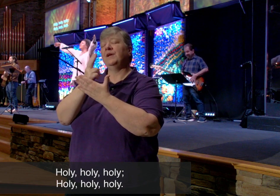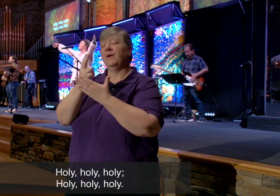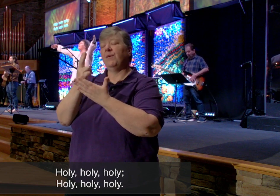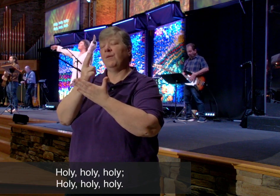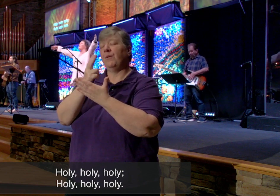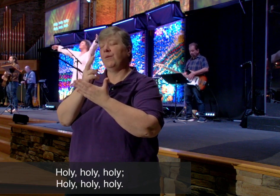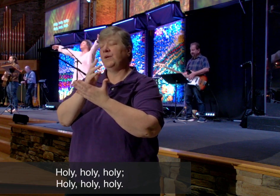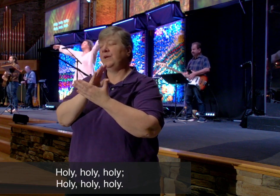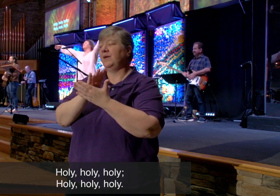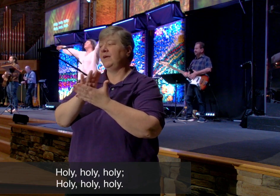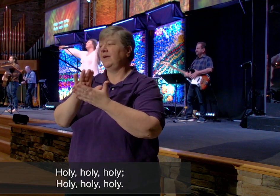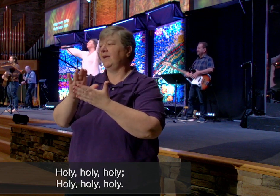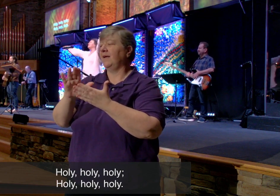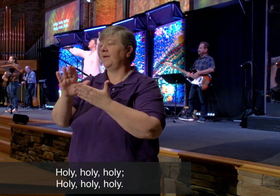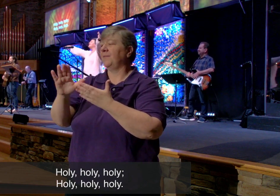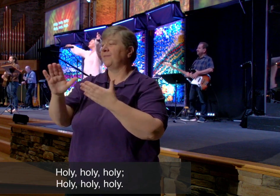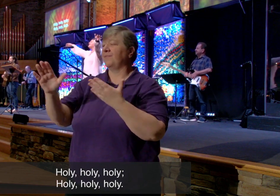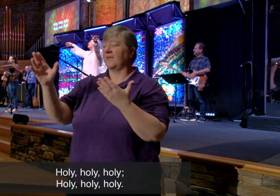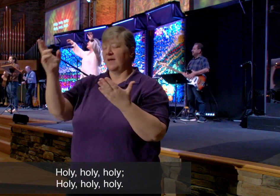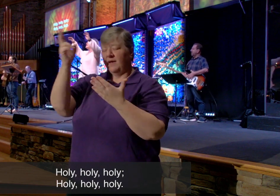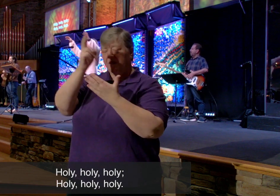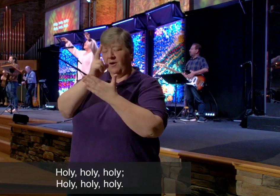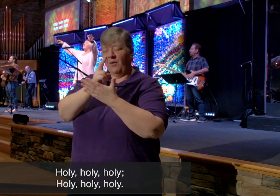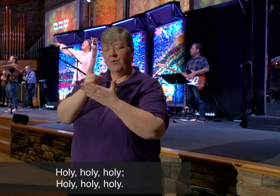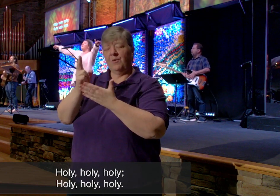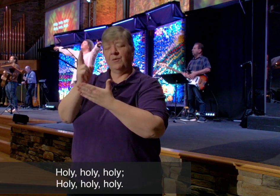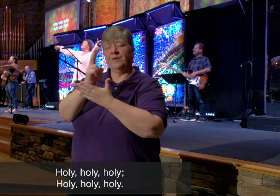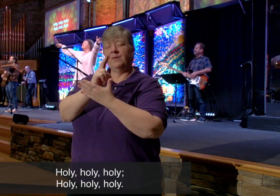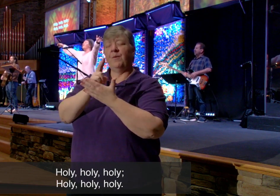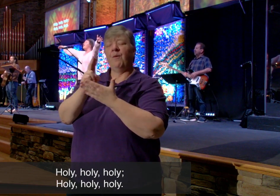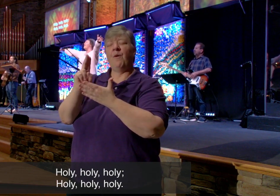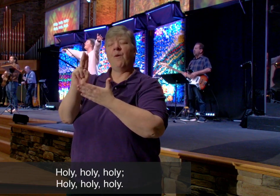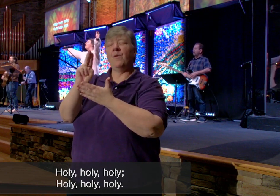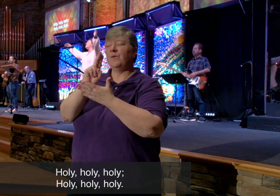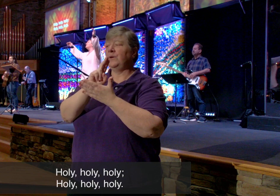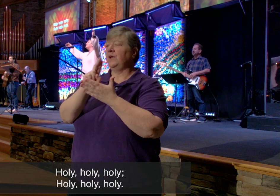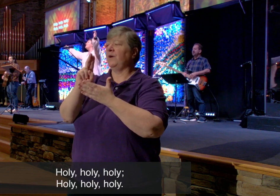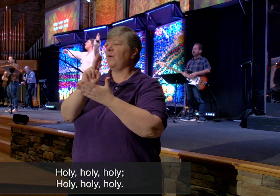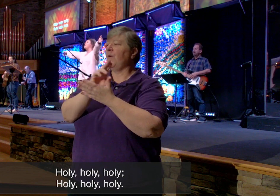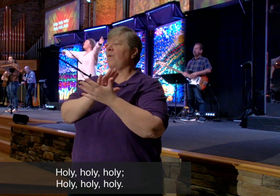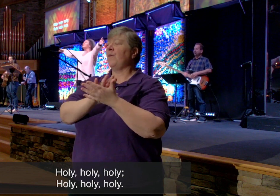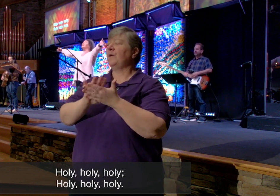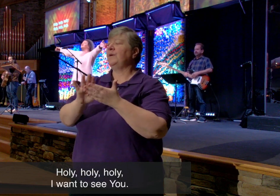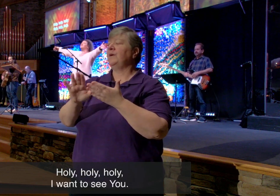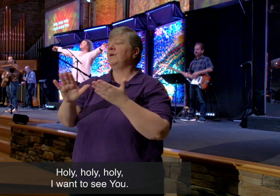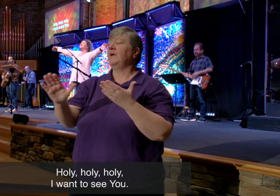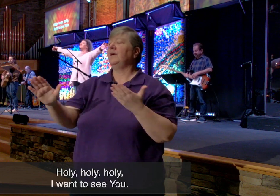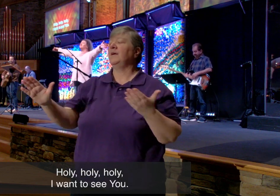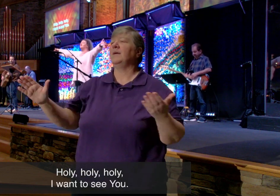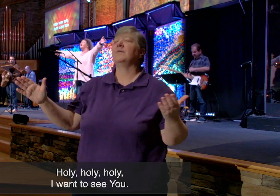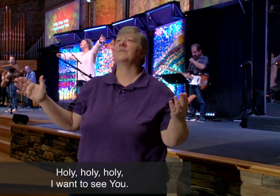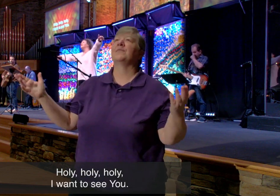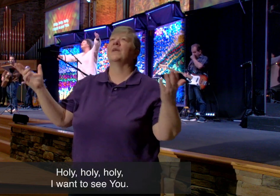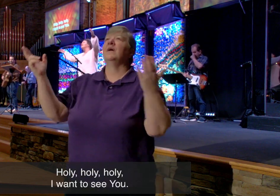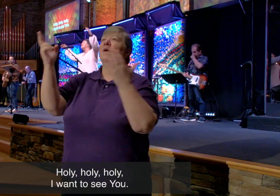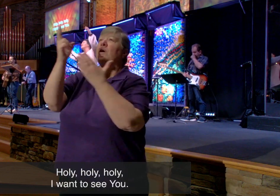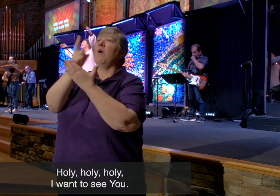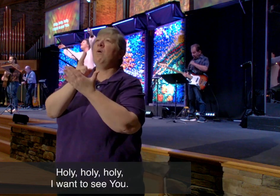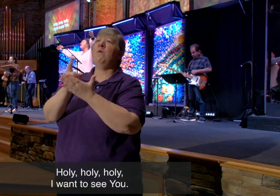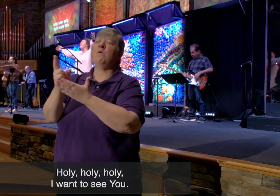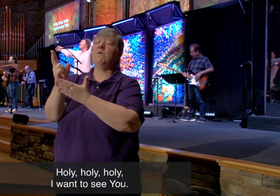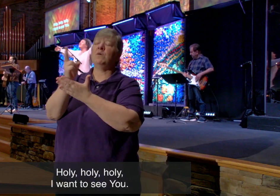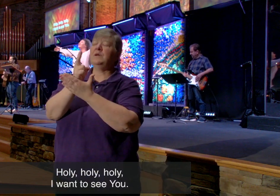Holy, holy, holy. Yes, he is. Holy, holy, holy.